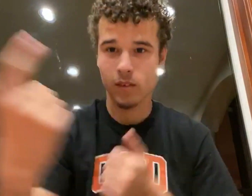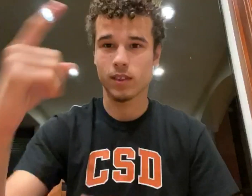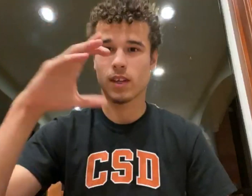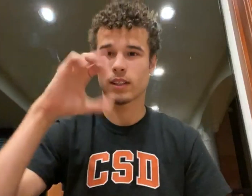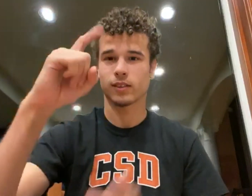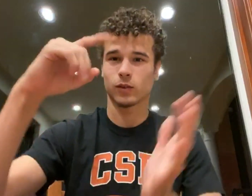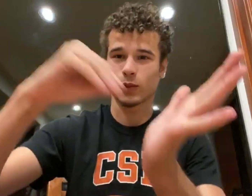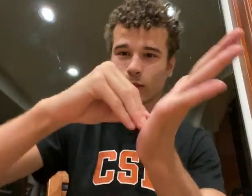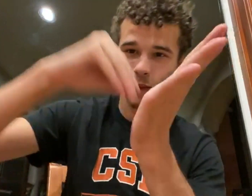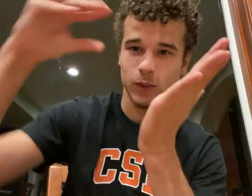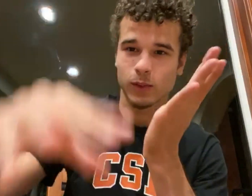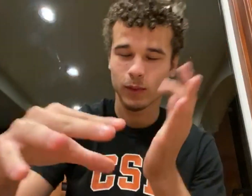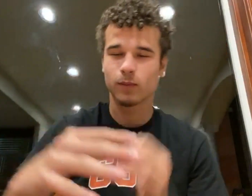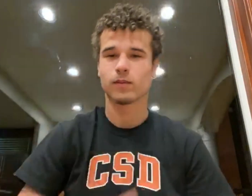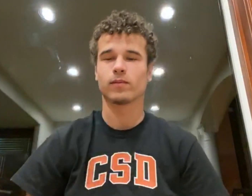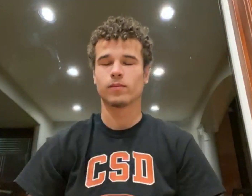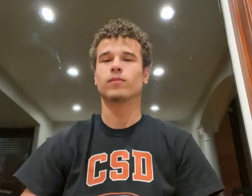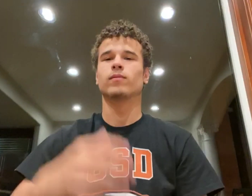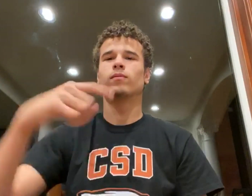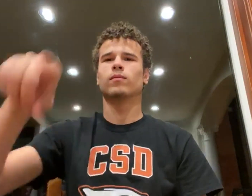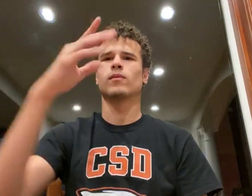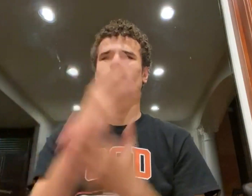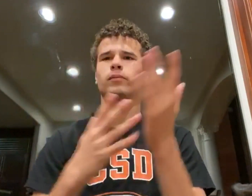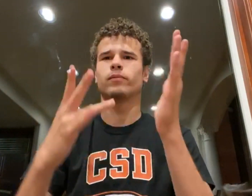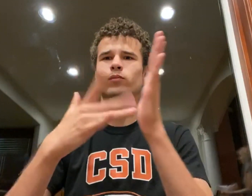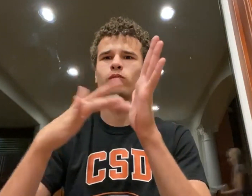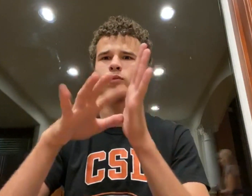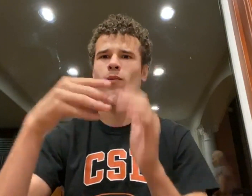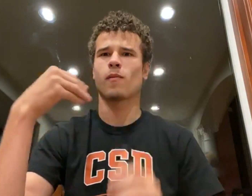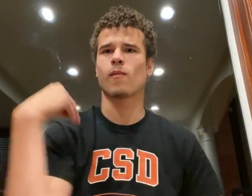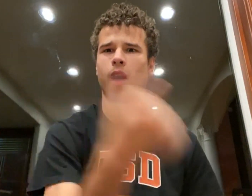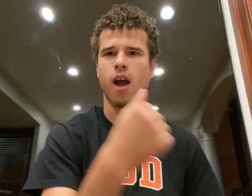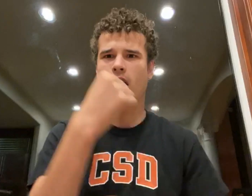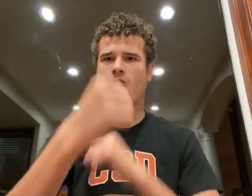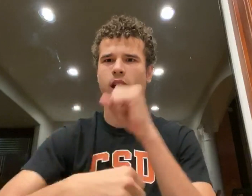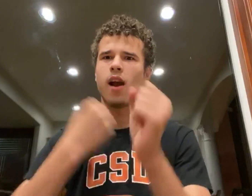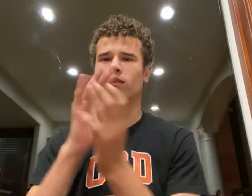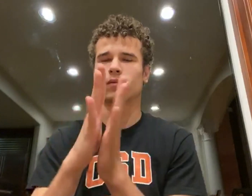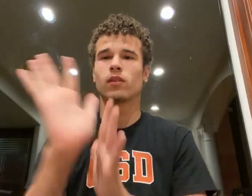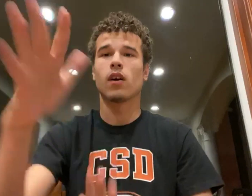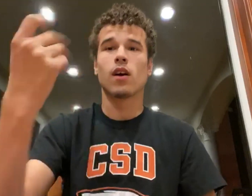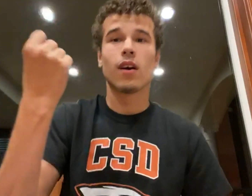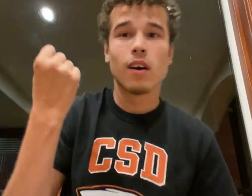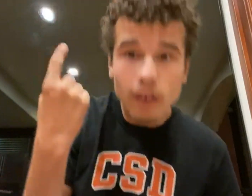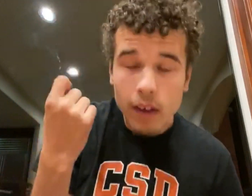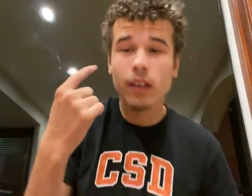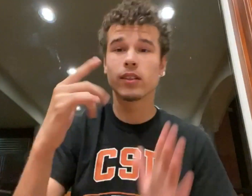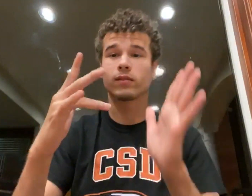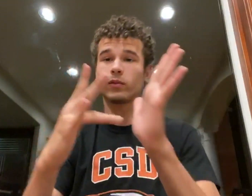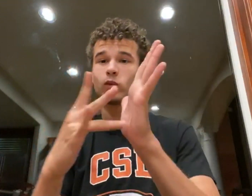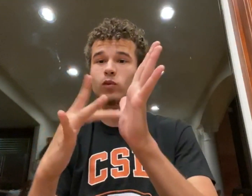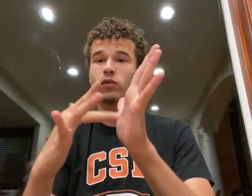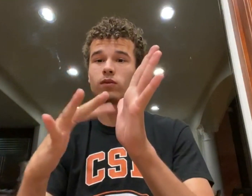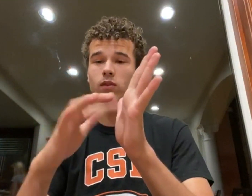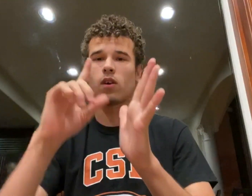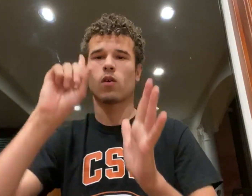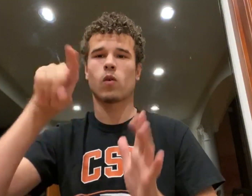Hello, everyone, and CSD students. Some of you have already paid for your yearbook. Now, those who